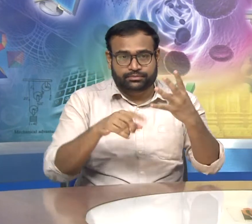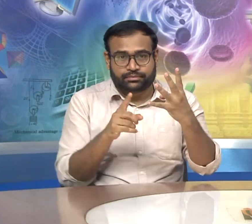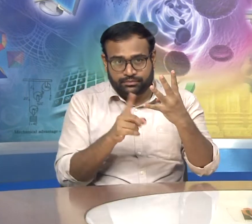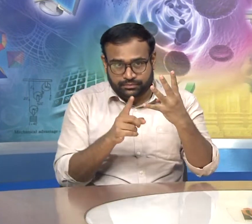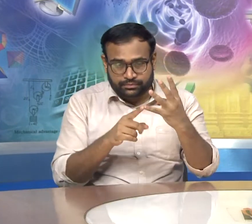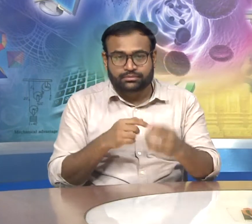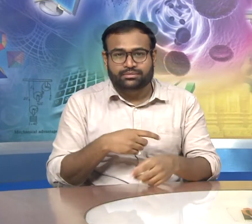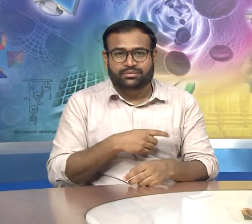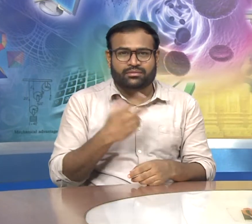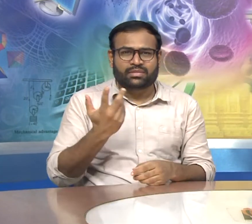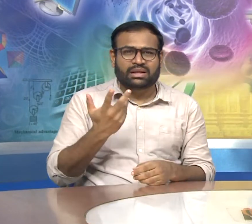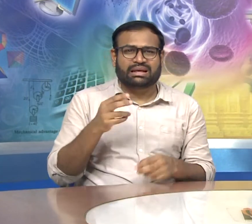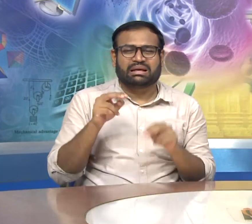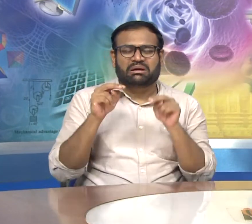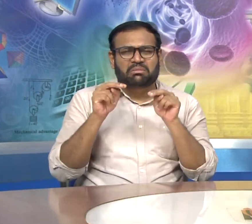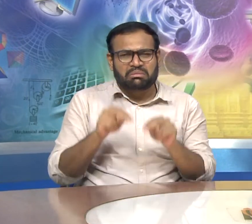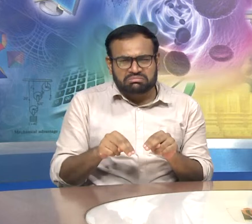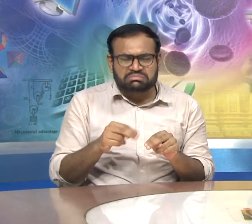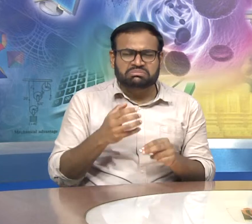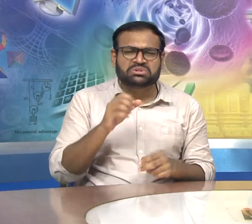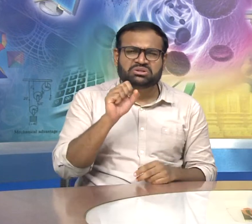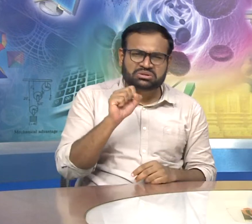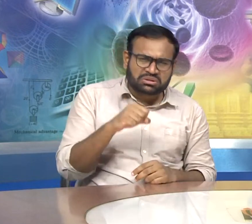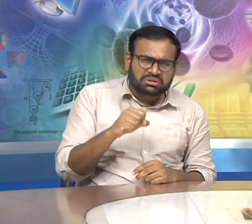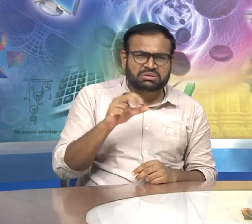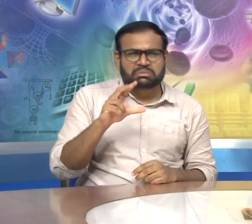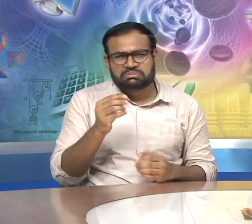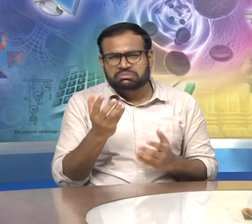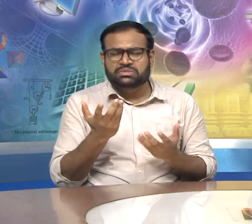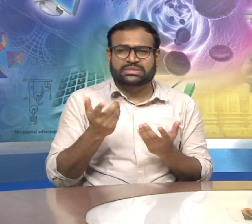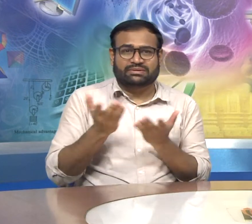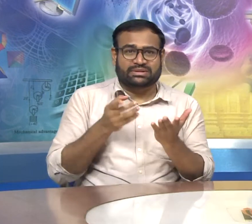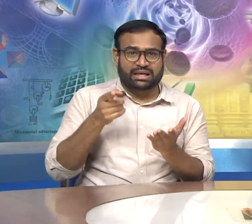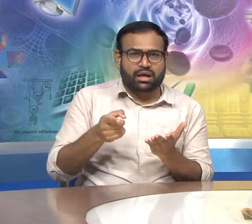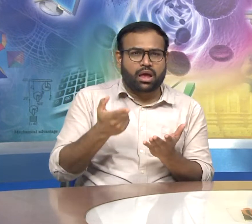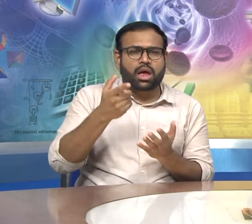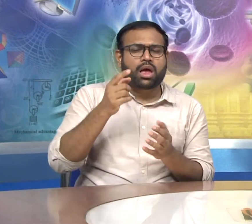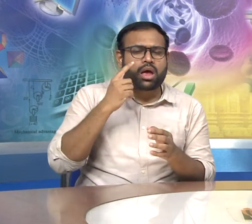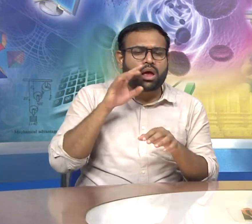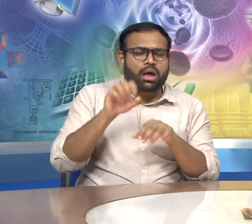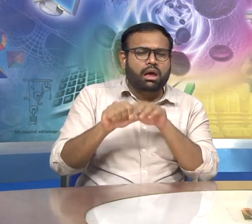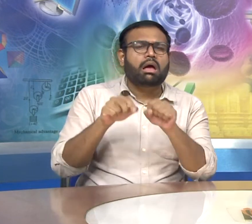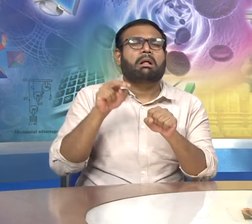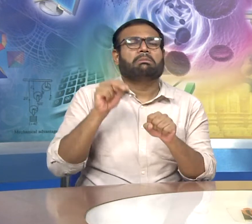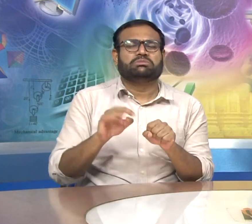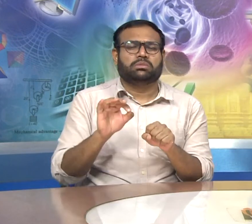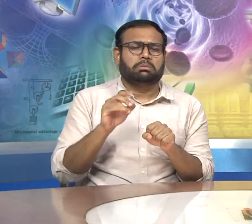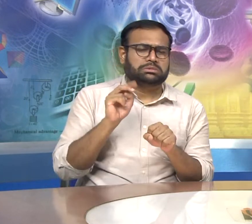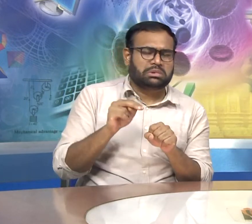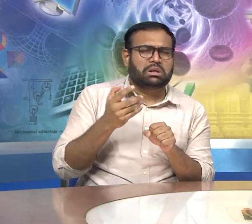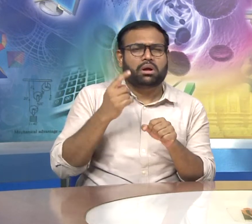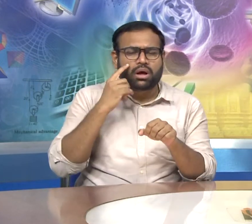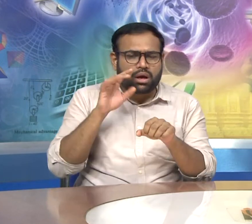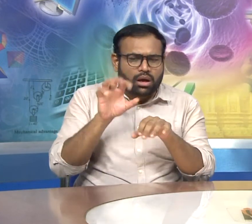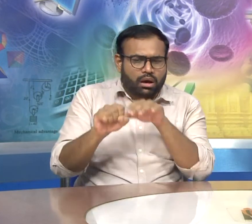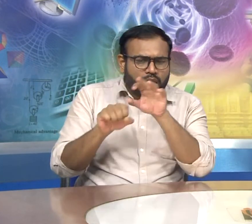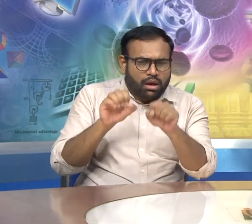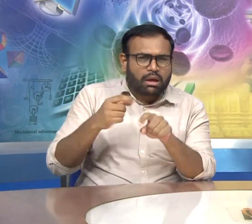Next is identify and discuss various desirable services and